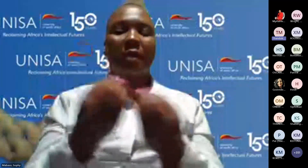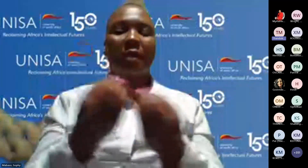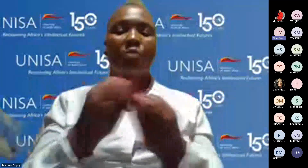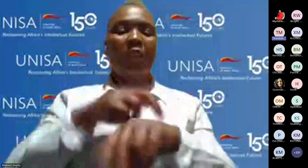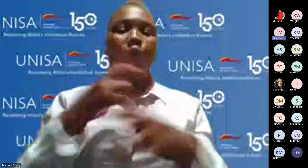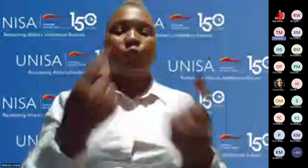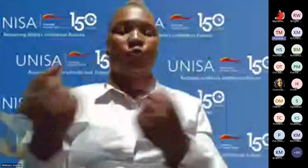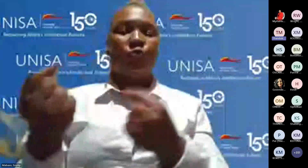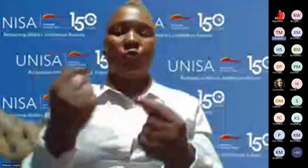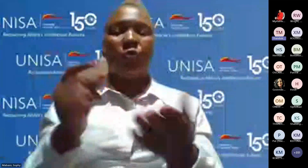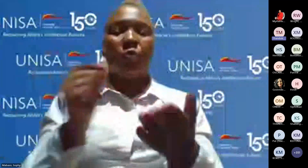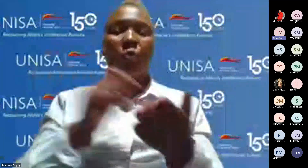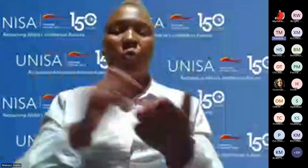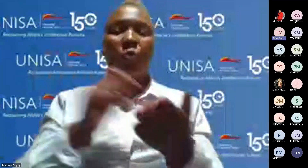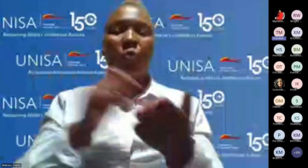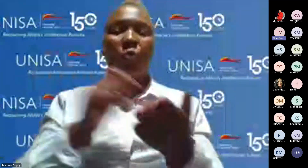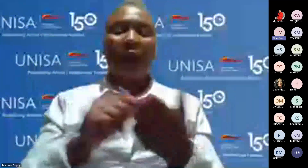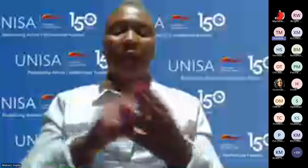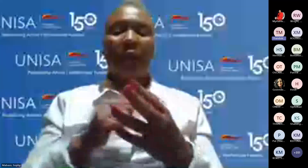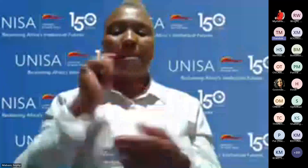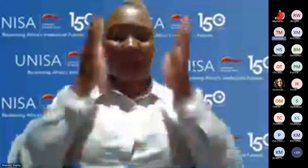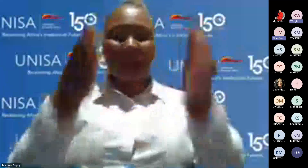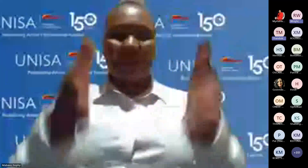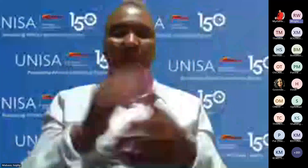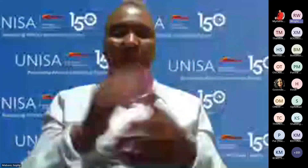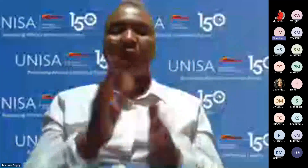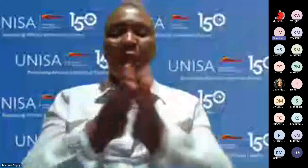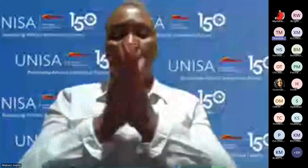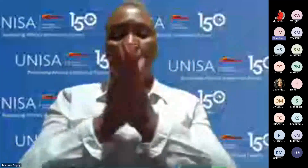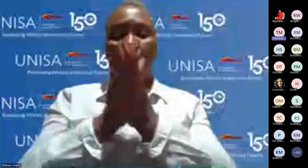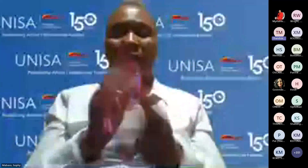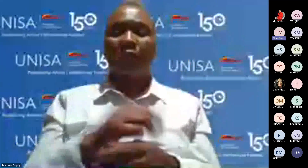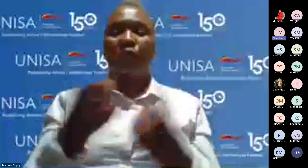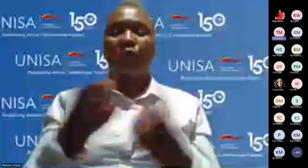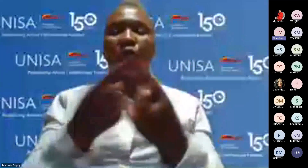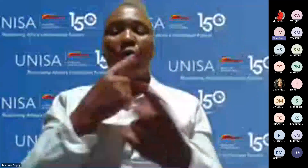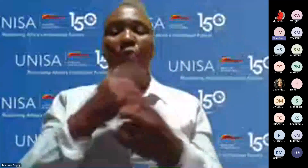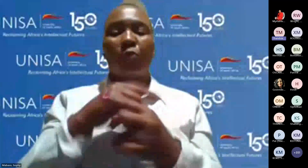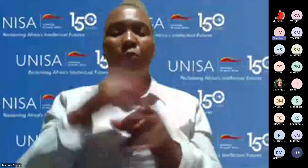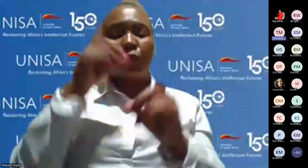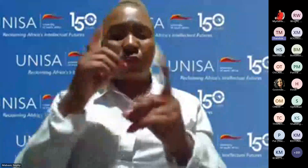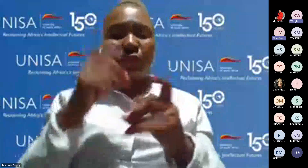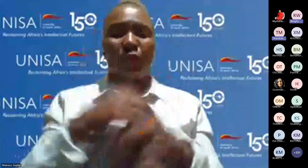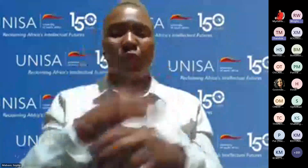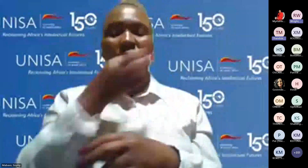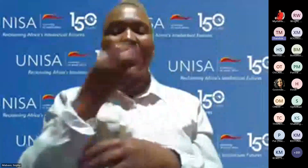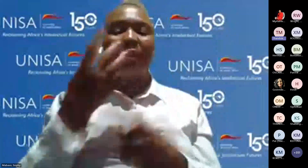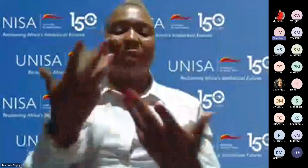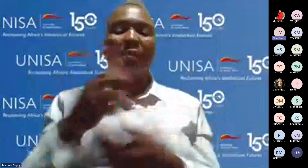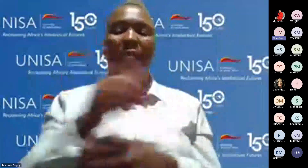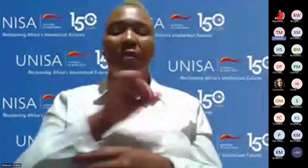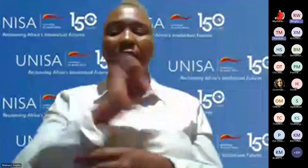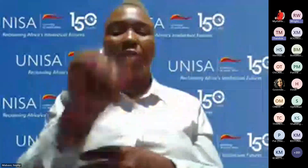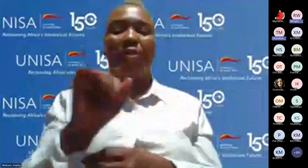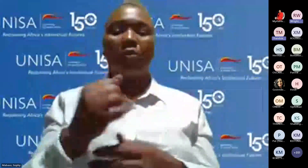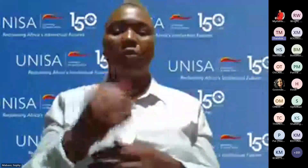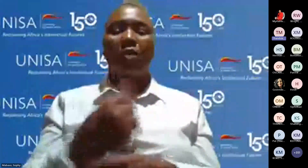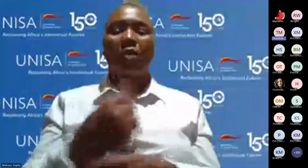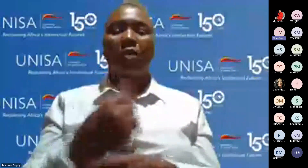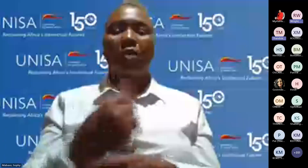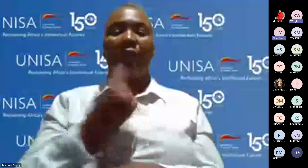writing, pay attention to the pop-up request, whether to take a photo of your screen, or a photo of yourself, or a photo